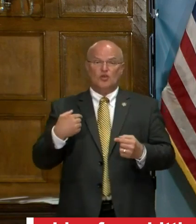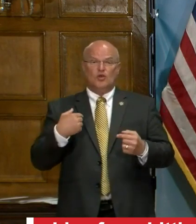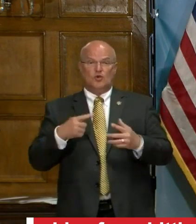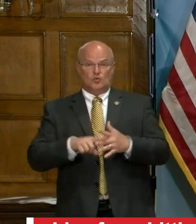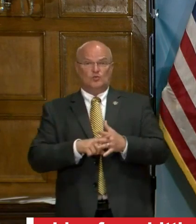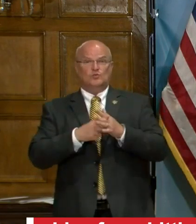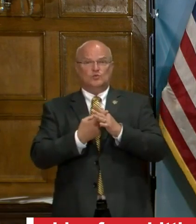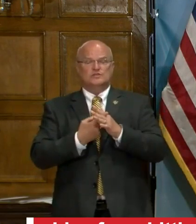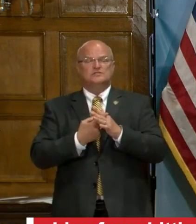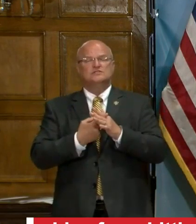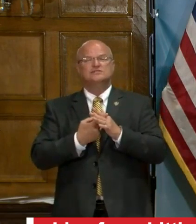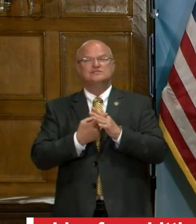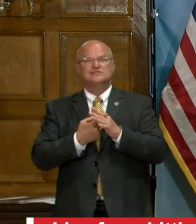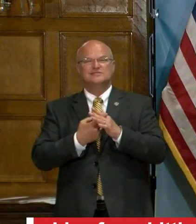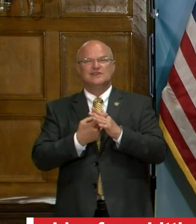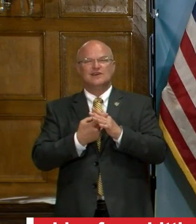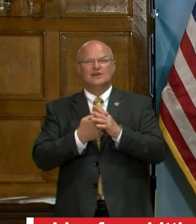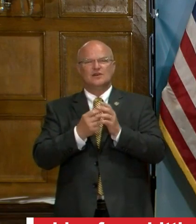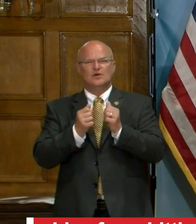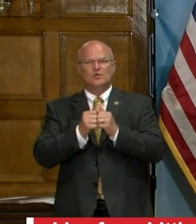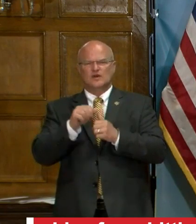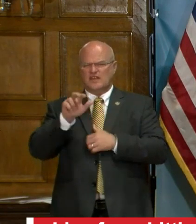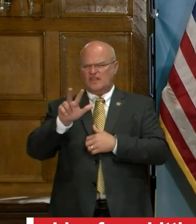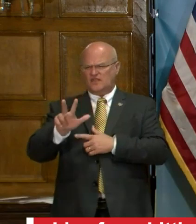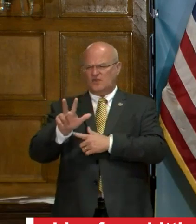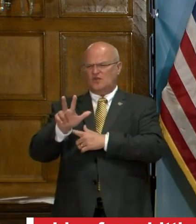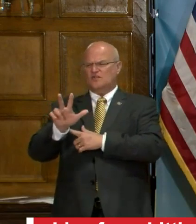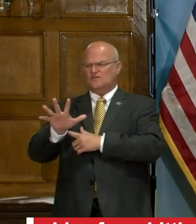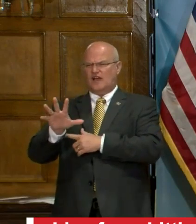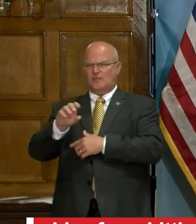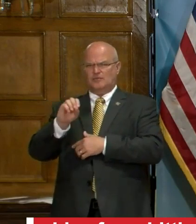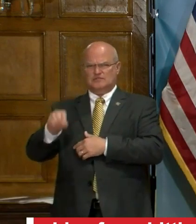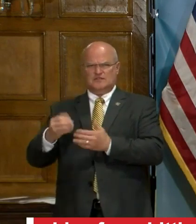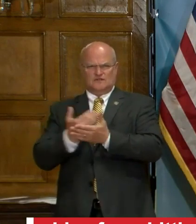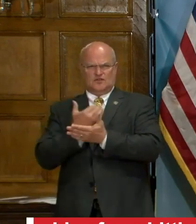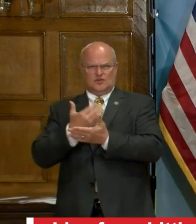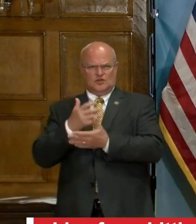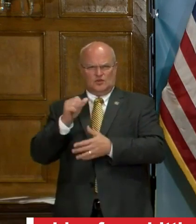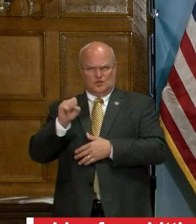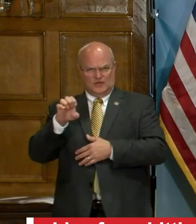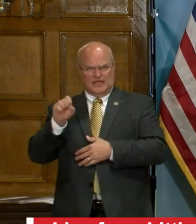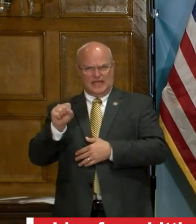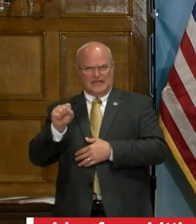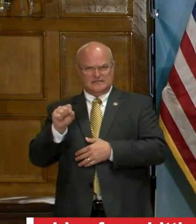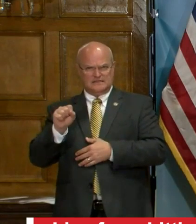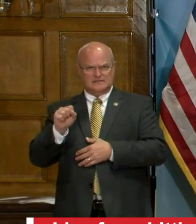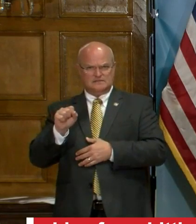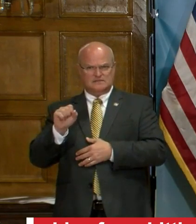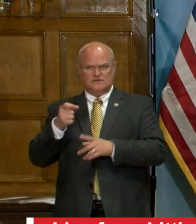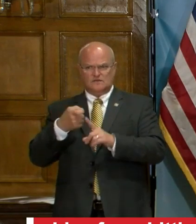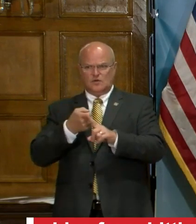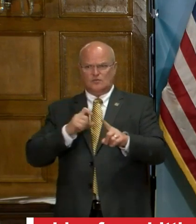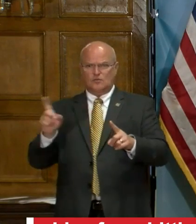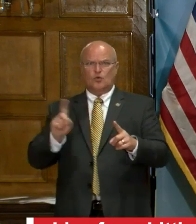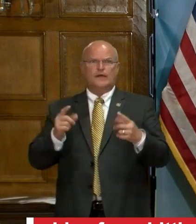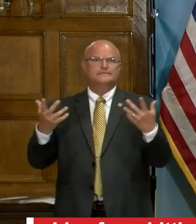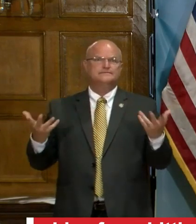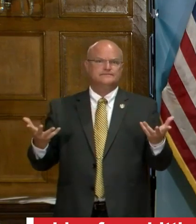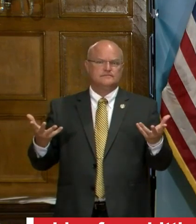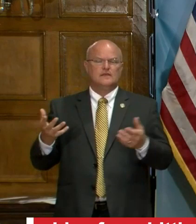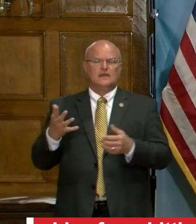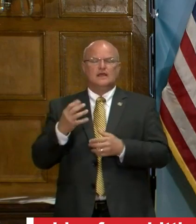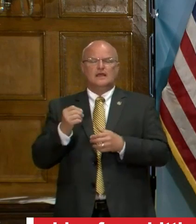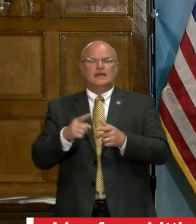We started out with 35% of our new cases not knowing where they came from,